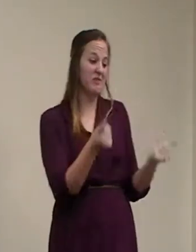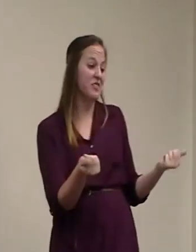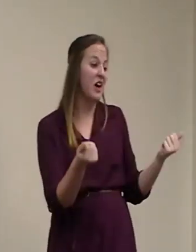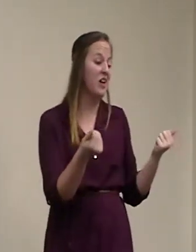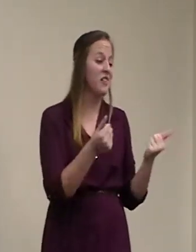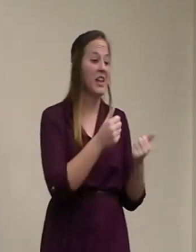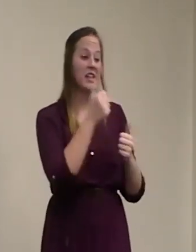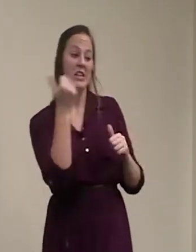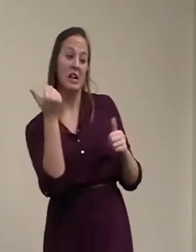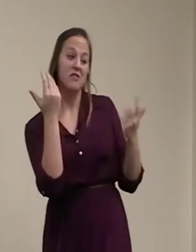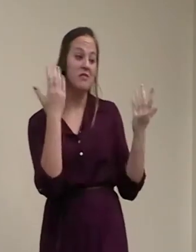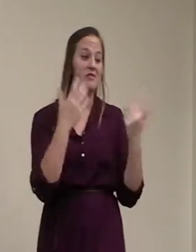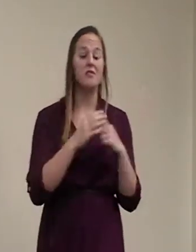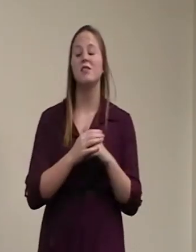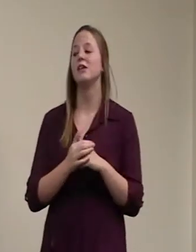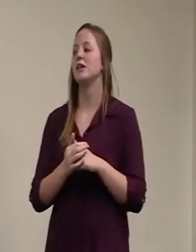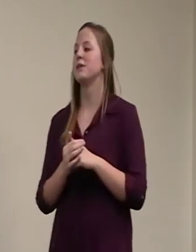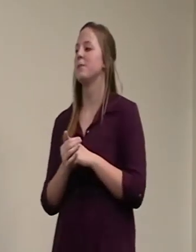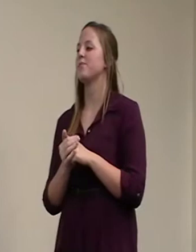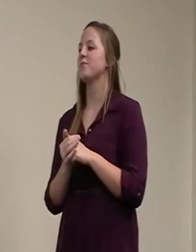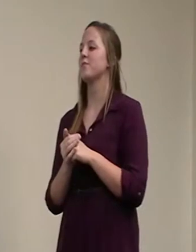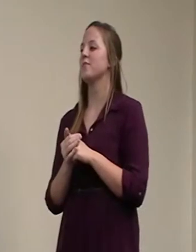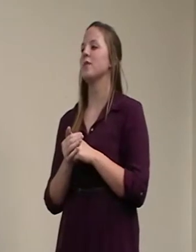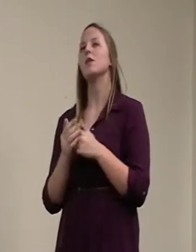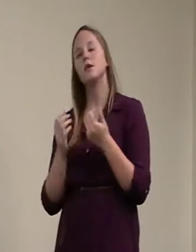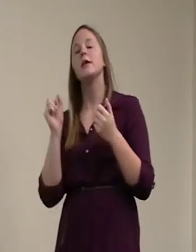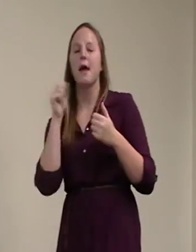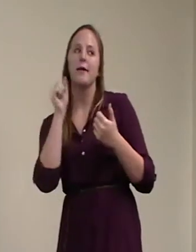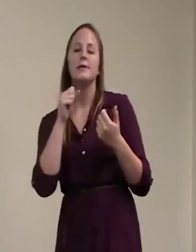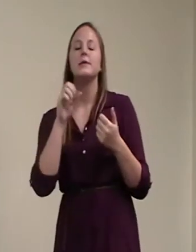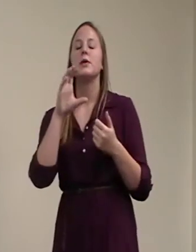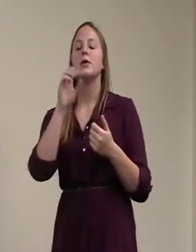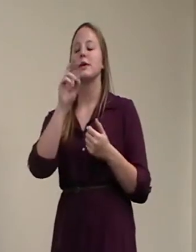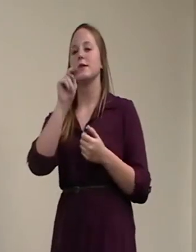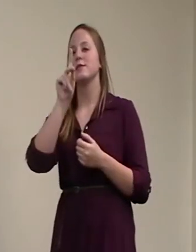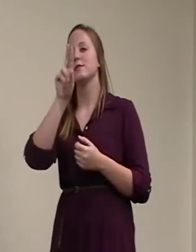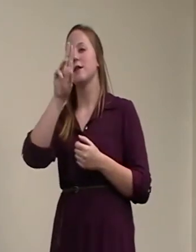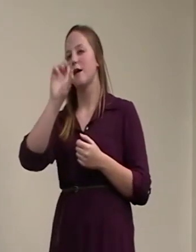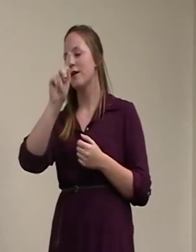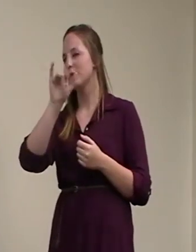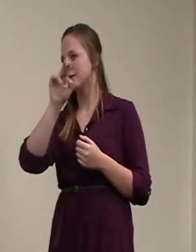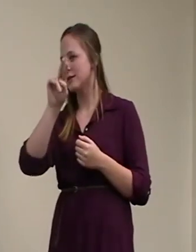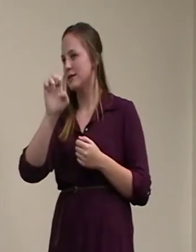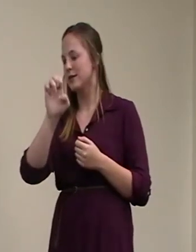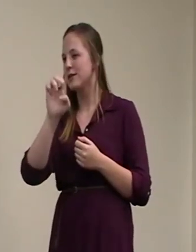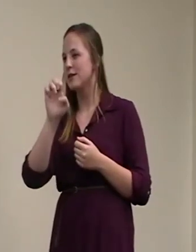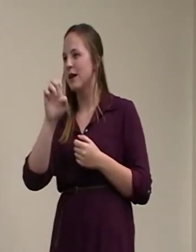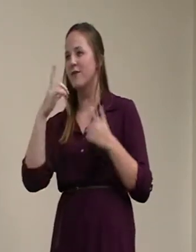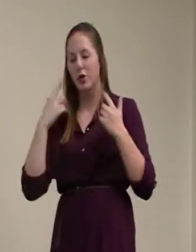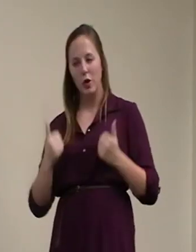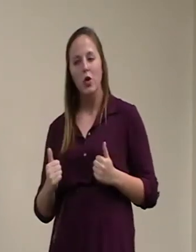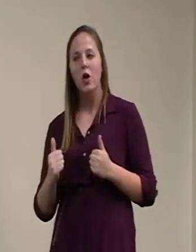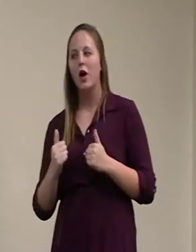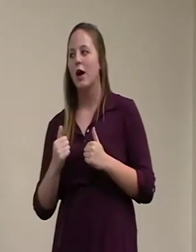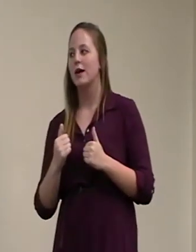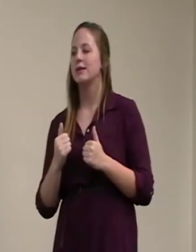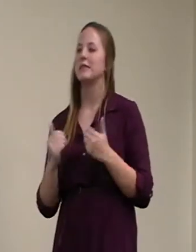These types of hearing losses, so conductive hearing losses, are more easily treatable with medicine or